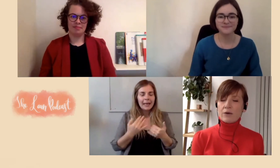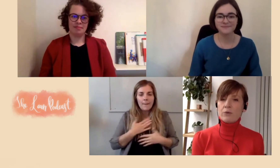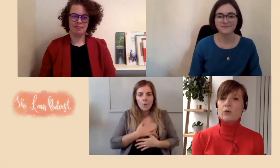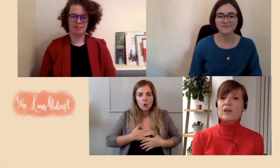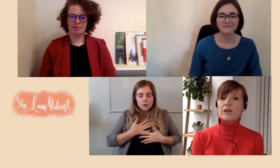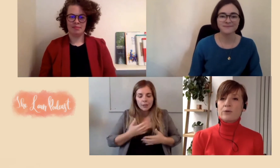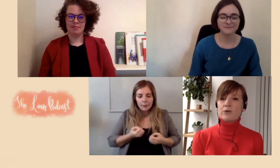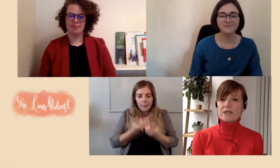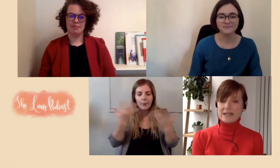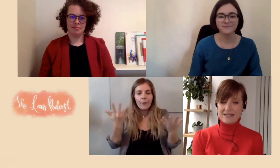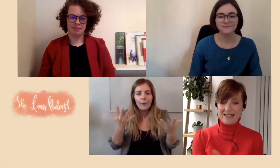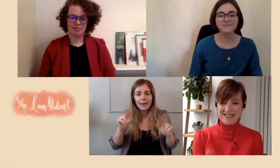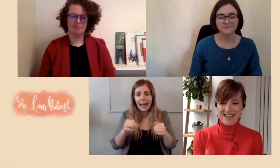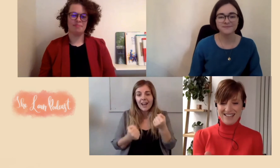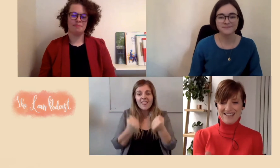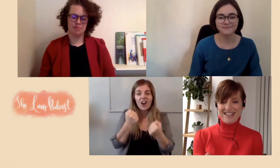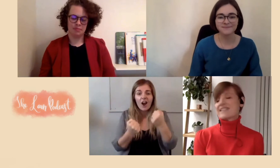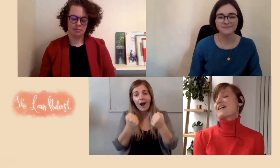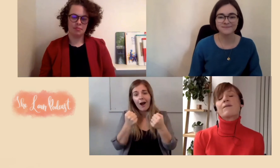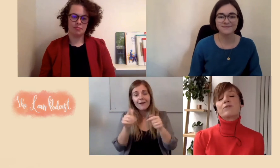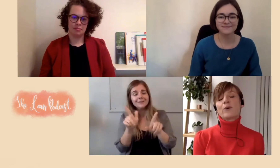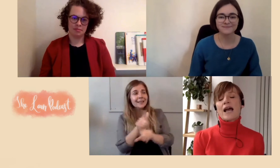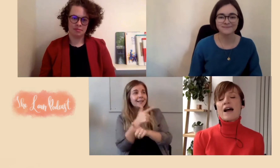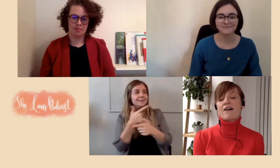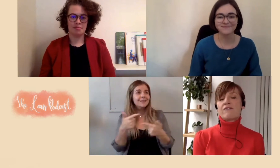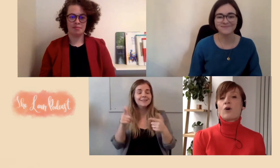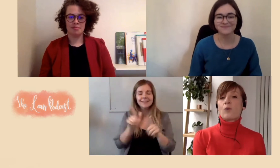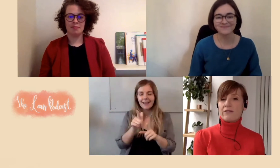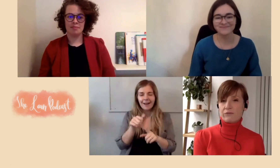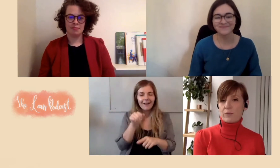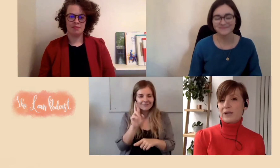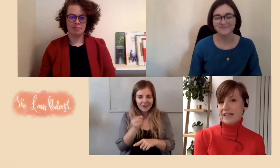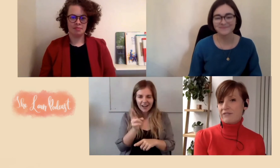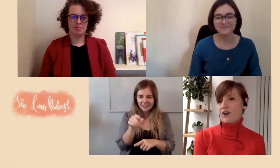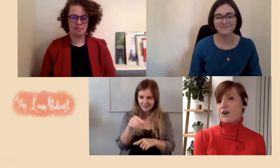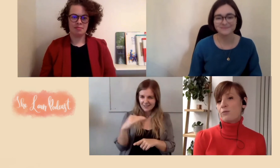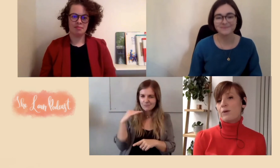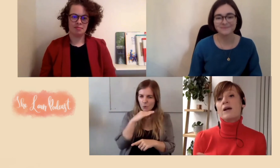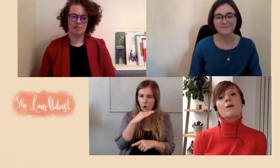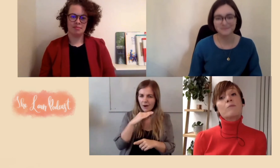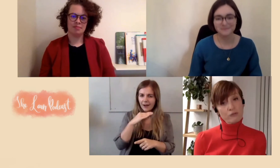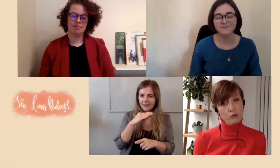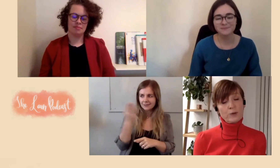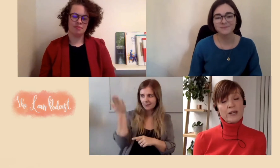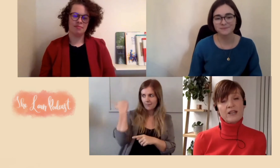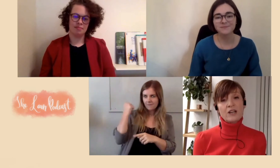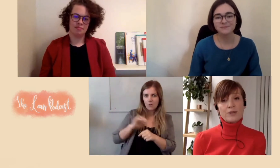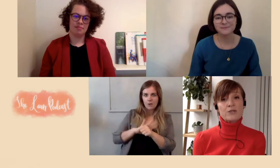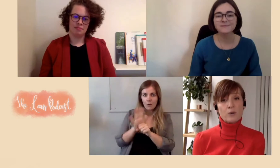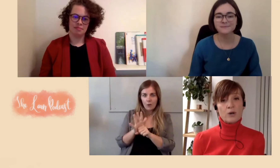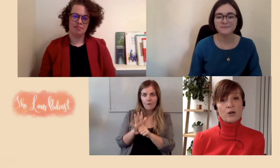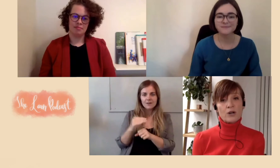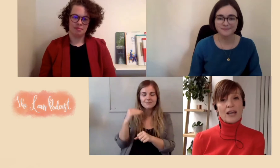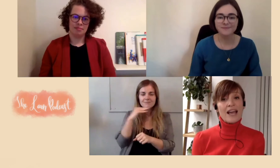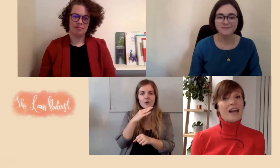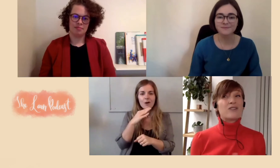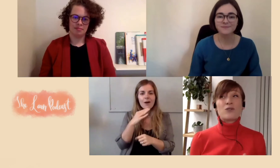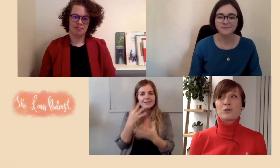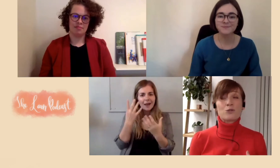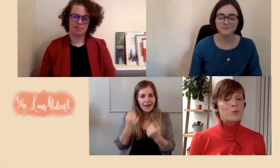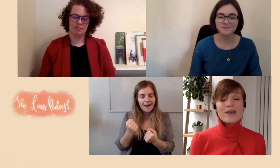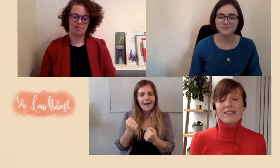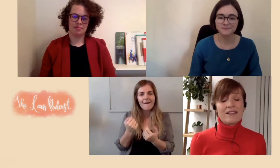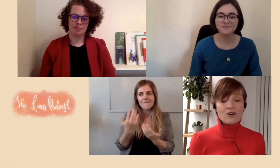car, and how important that has been and was for us, and is for us, when we're doing face-to-face